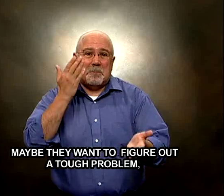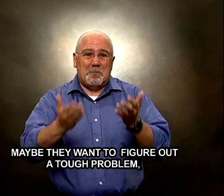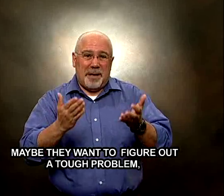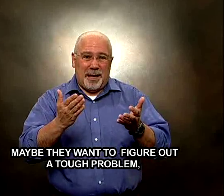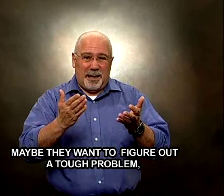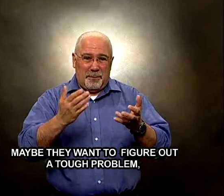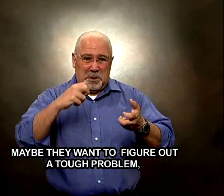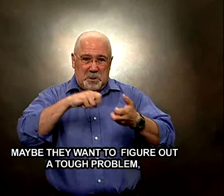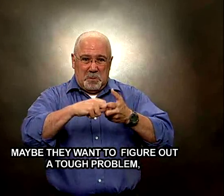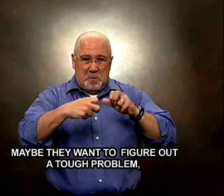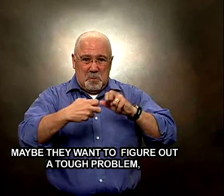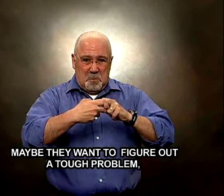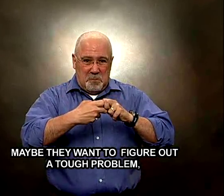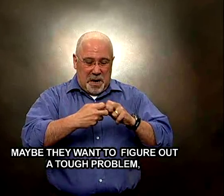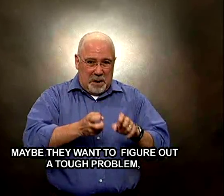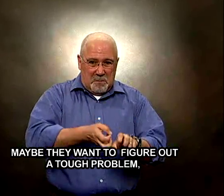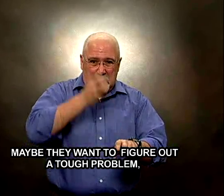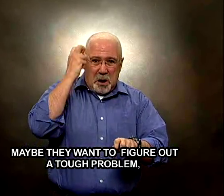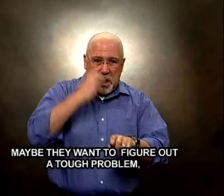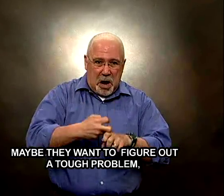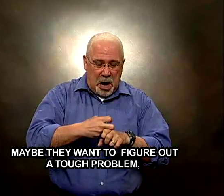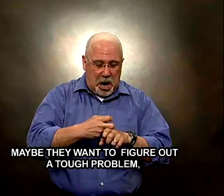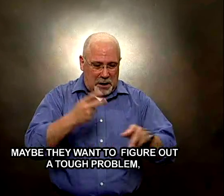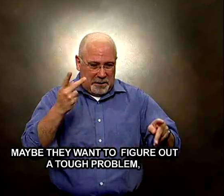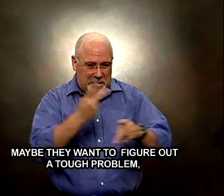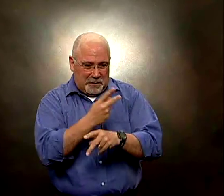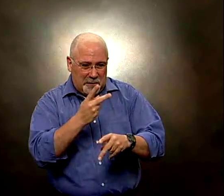Maybe they want to figure out a tough problem,